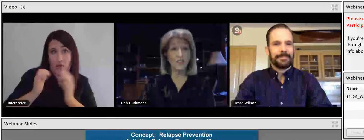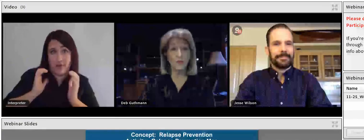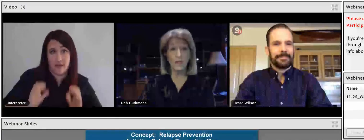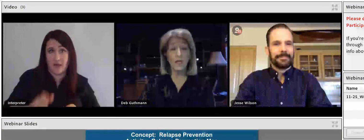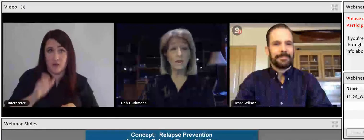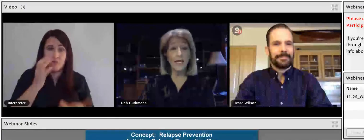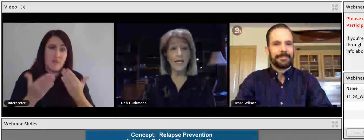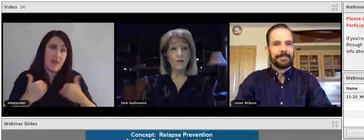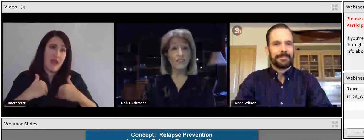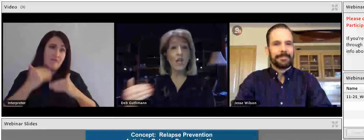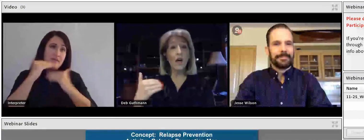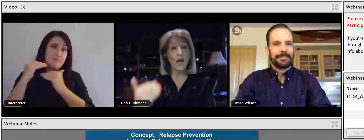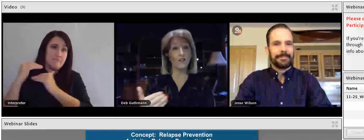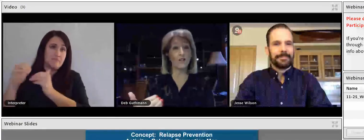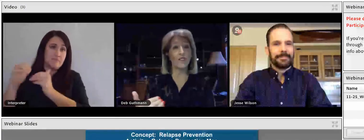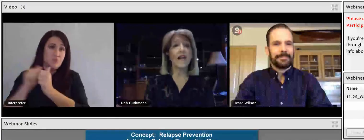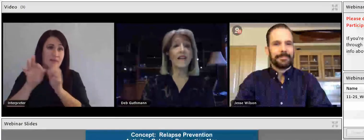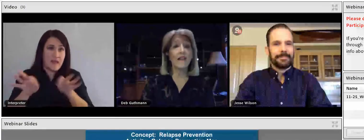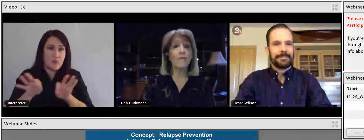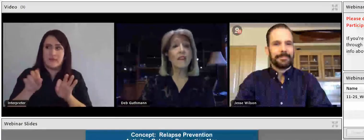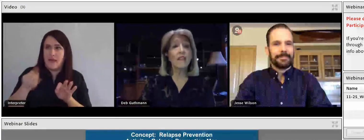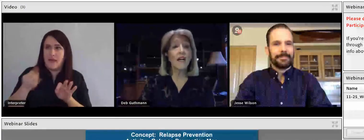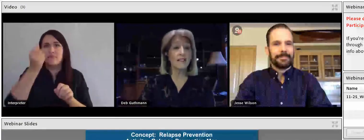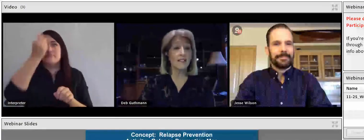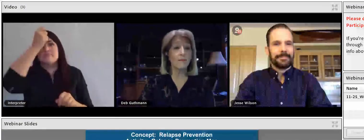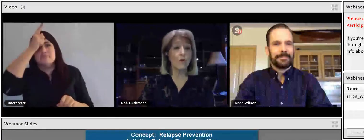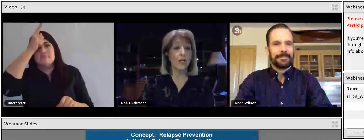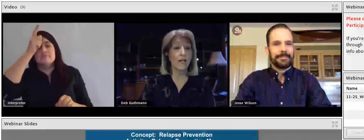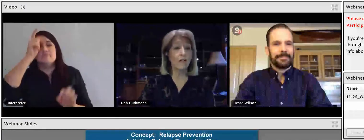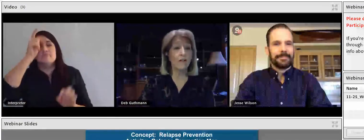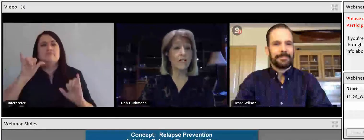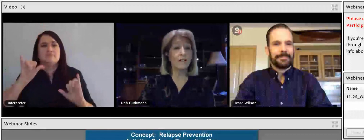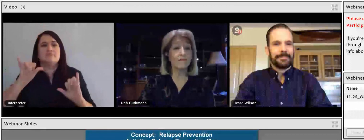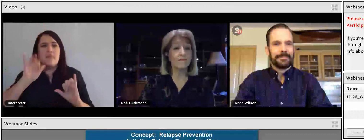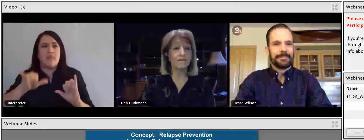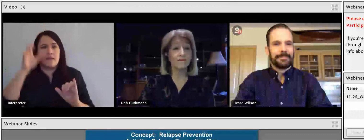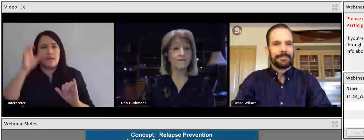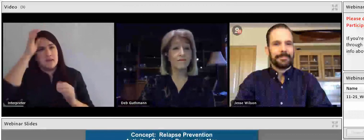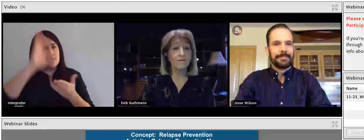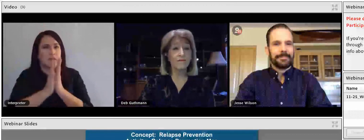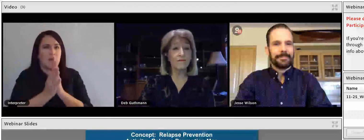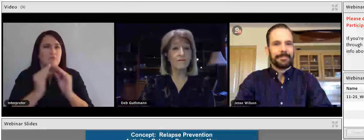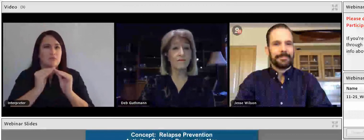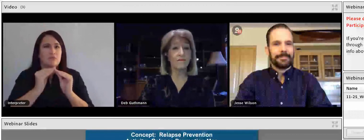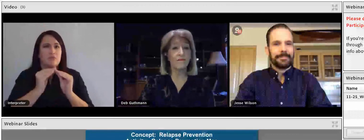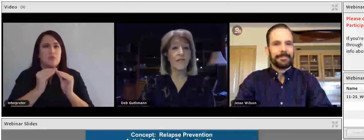some limitations with language understand and make the concepts more concrete.